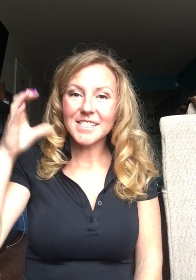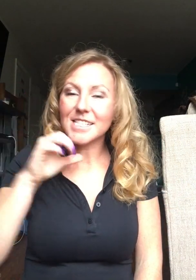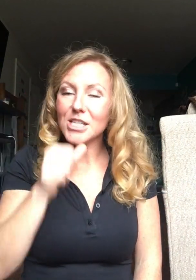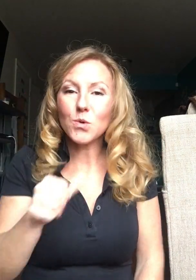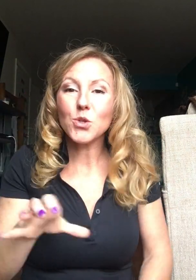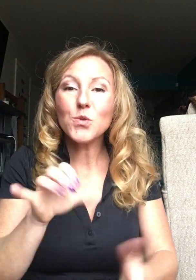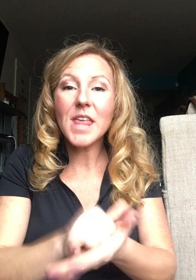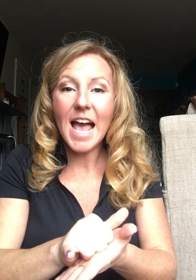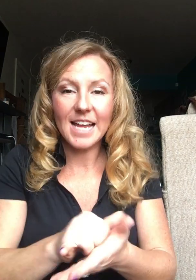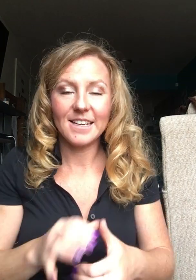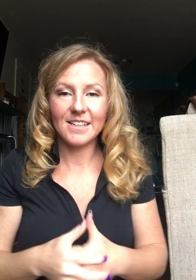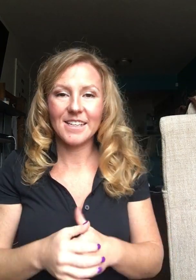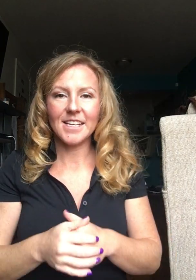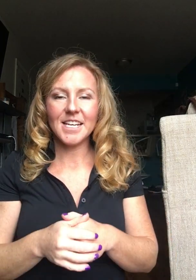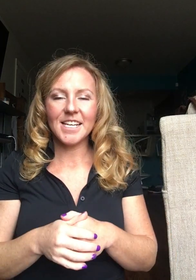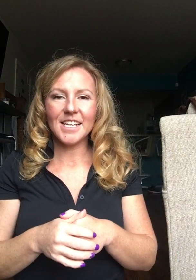cousins don't do that.